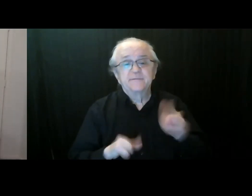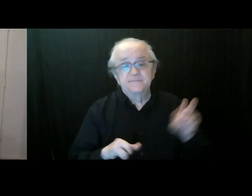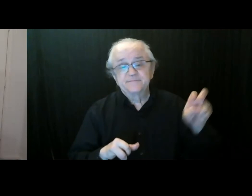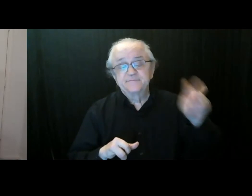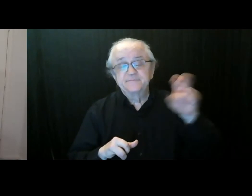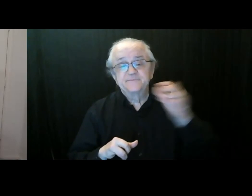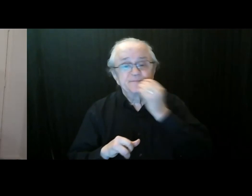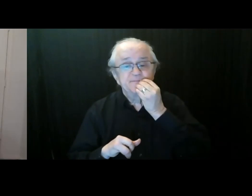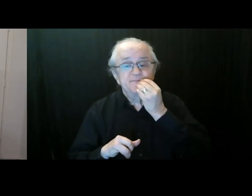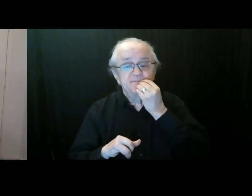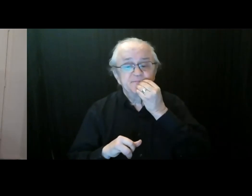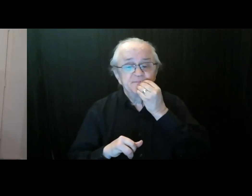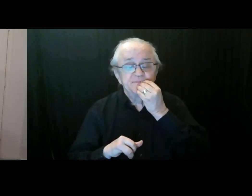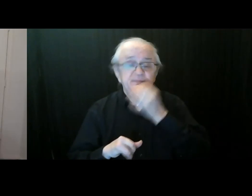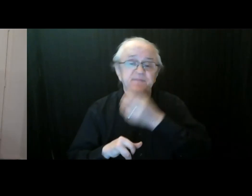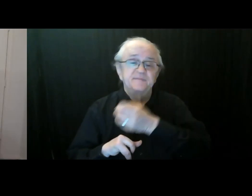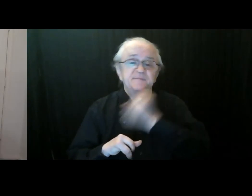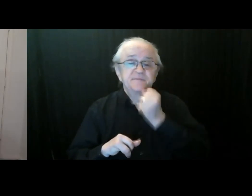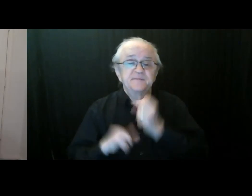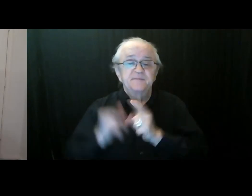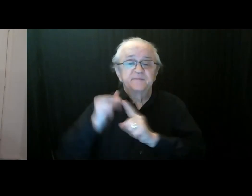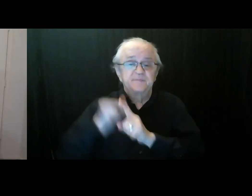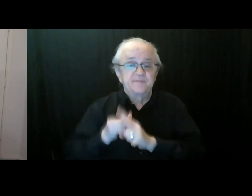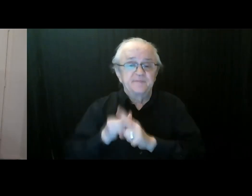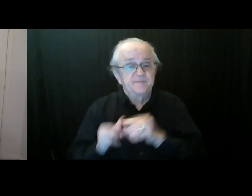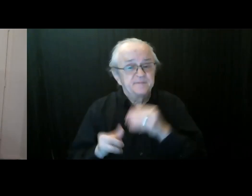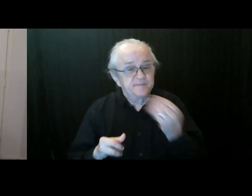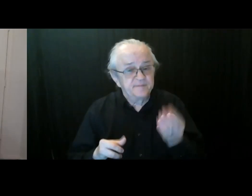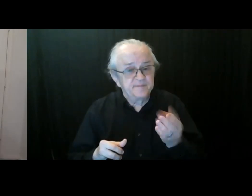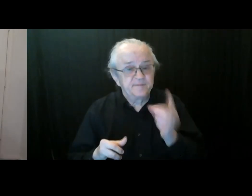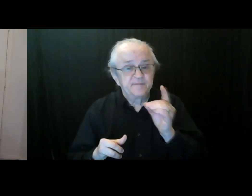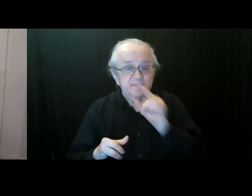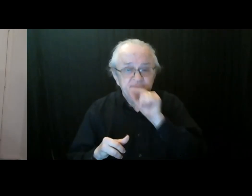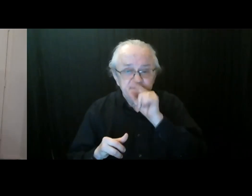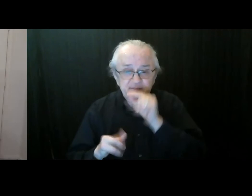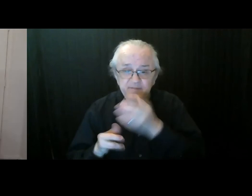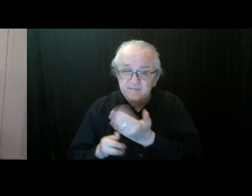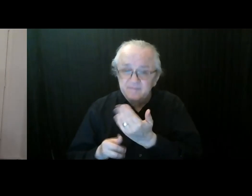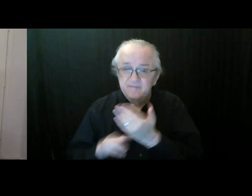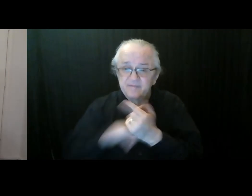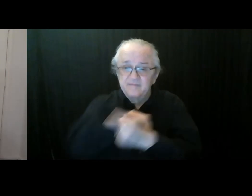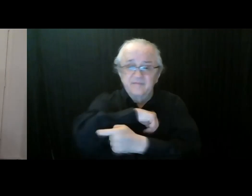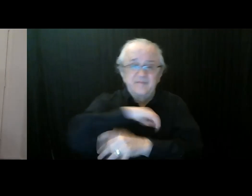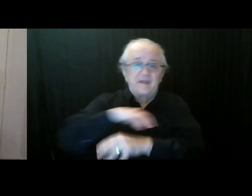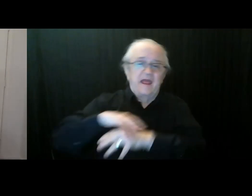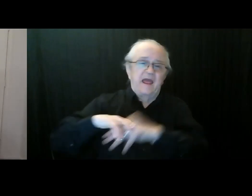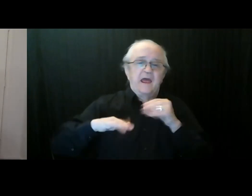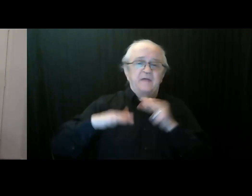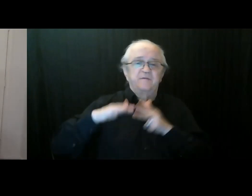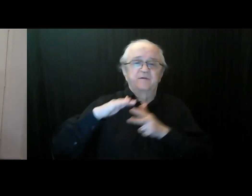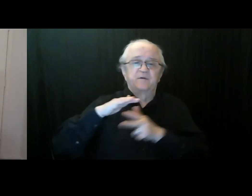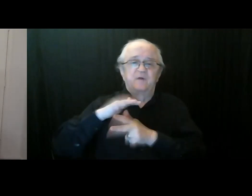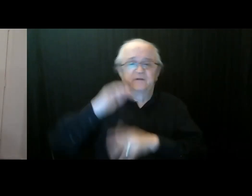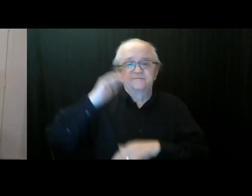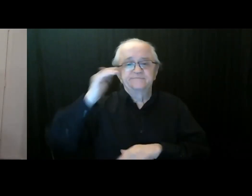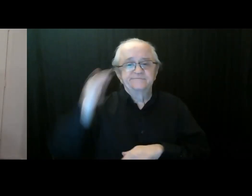the Hemingway up and gave it to Dickie Peep and lured him out of the garage. Ran back up, closed